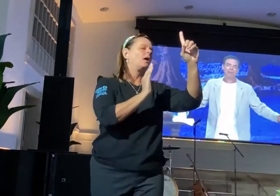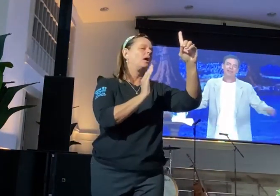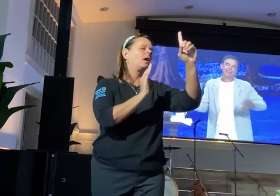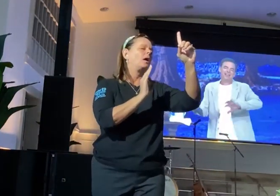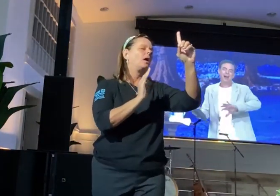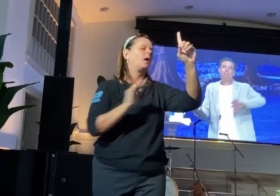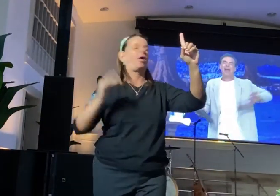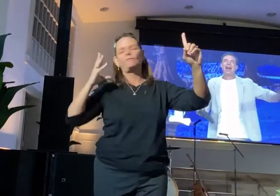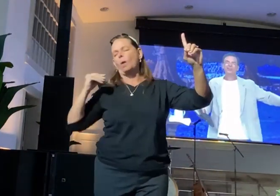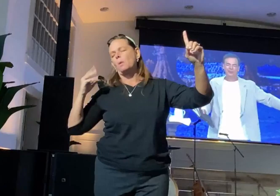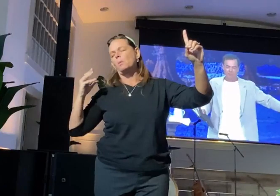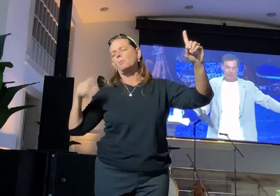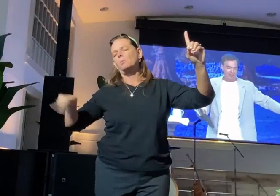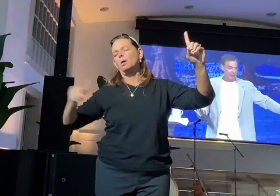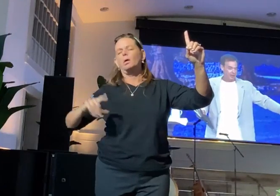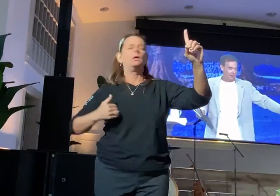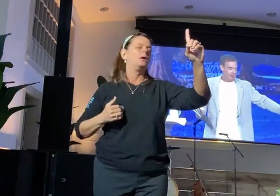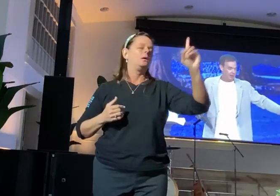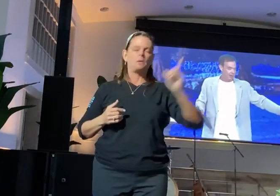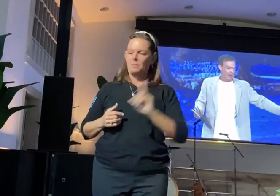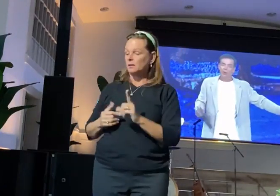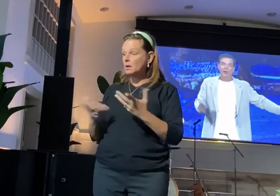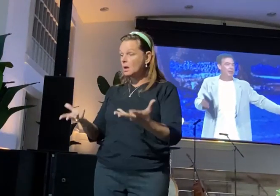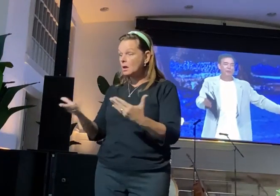this to happen, let this cup pass from me.